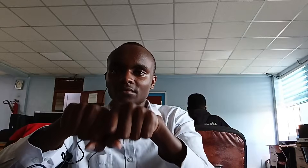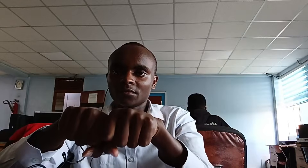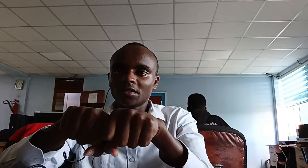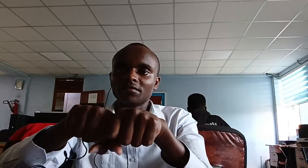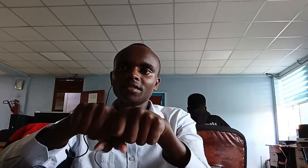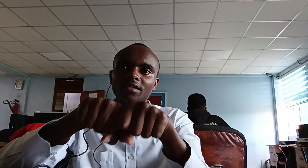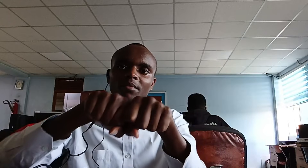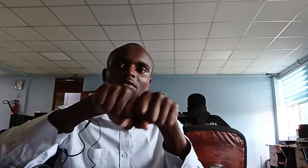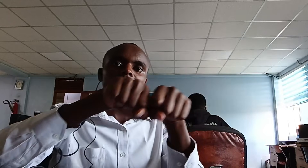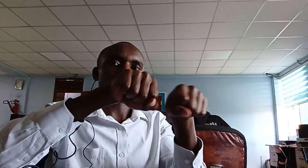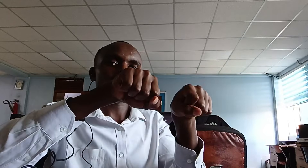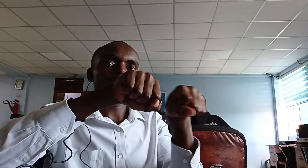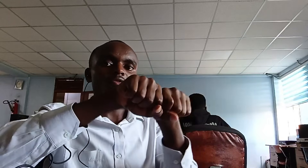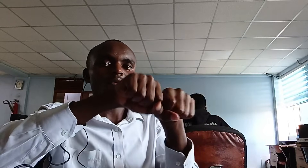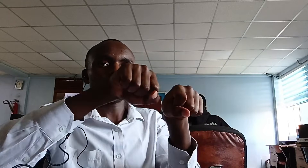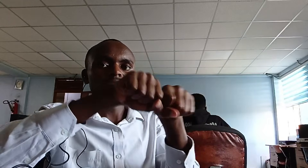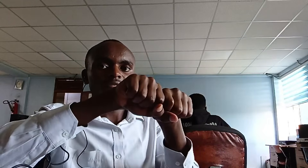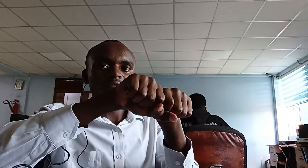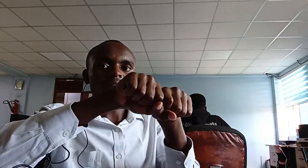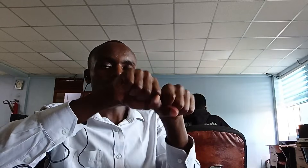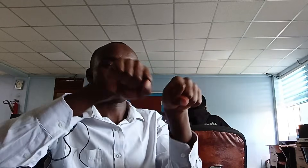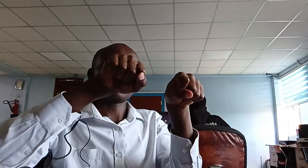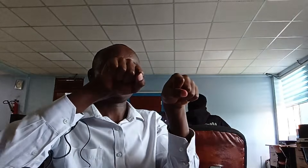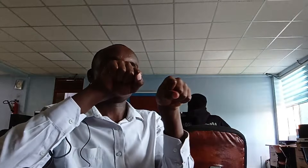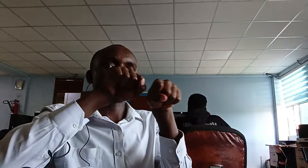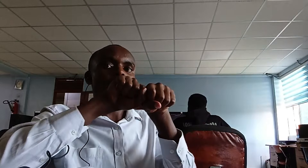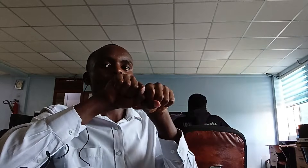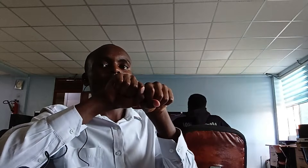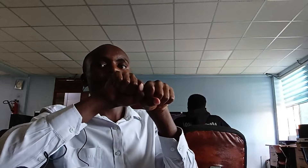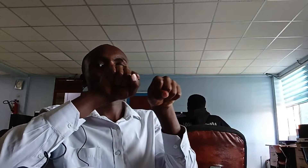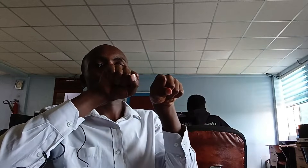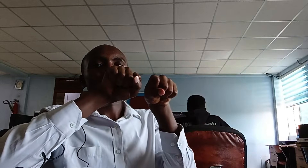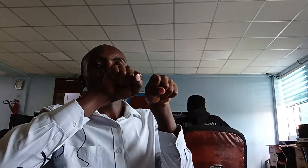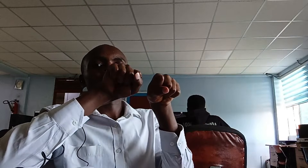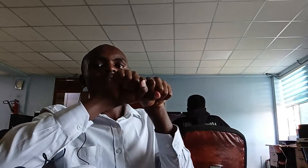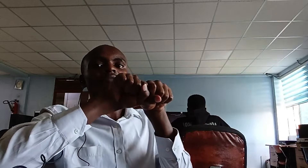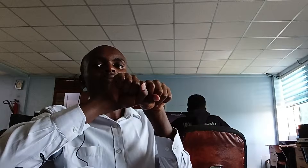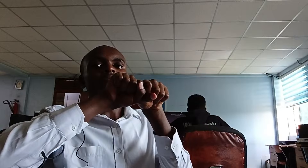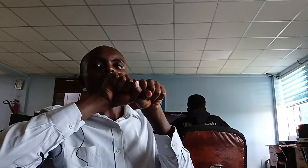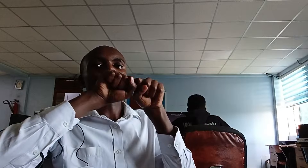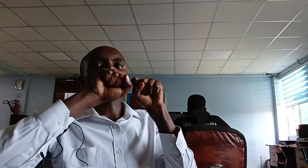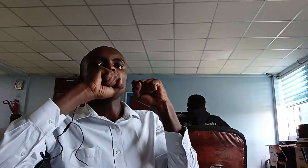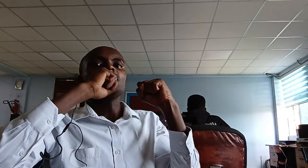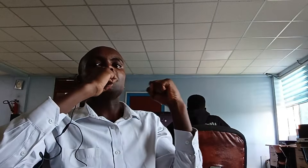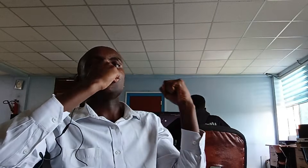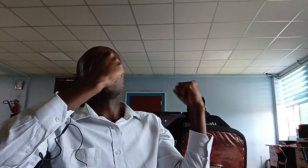Naona venye mayouth wanafanyanga ngumi boxing, but now hatuko hapo. So we move it like this.